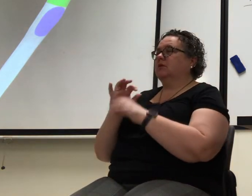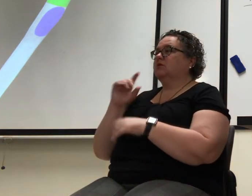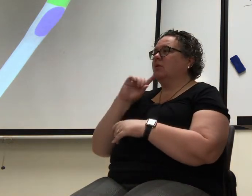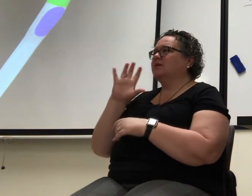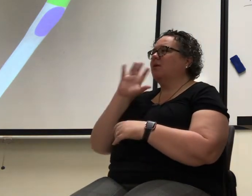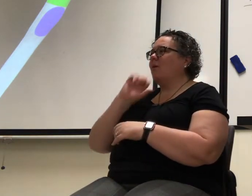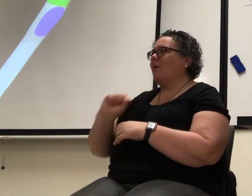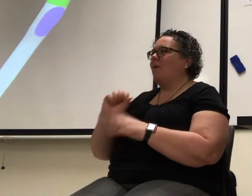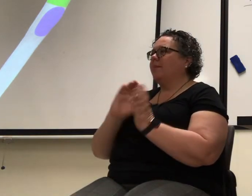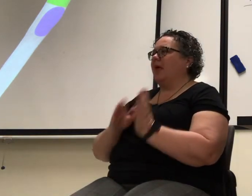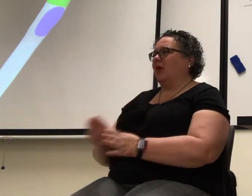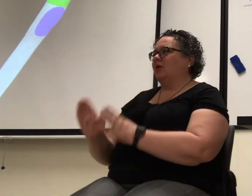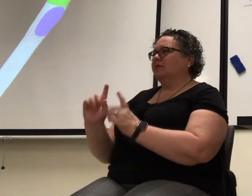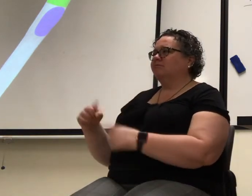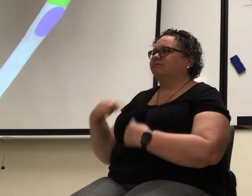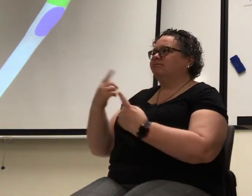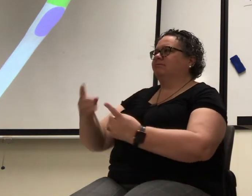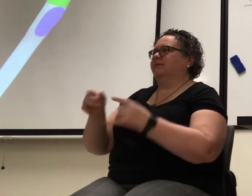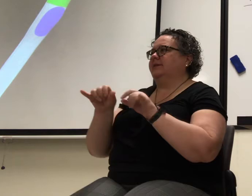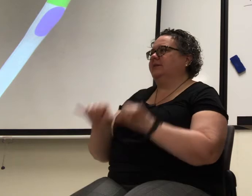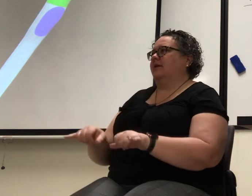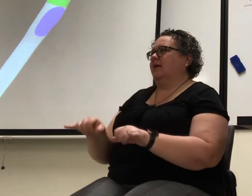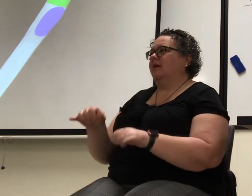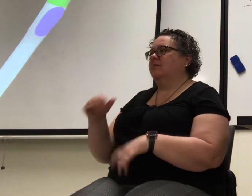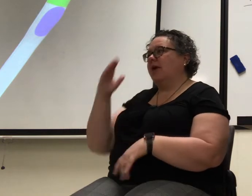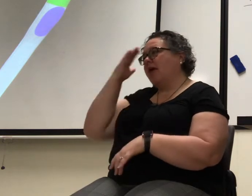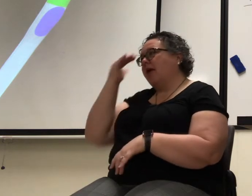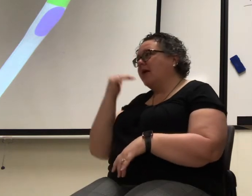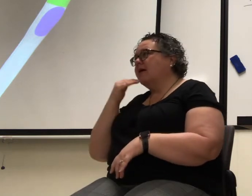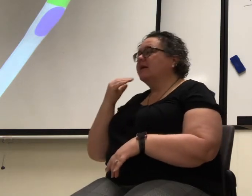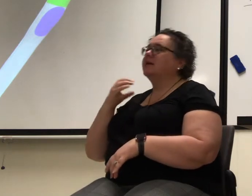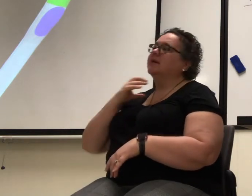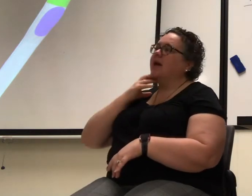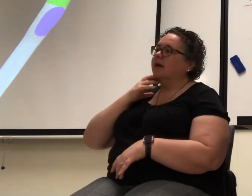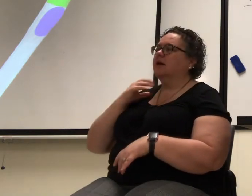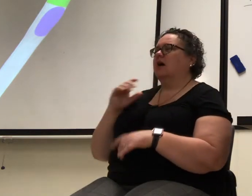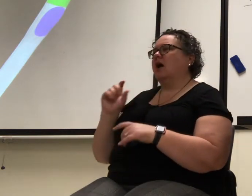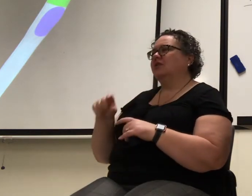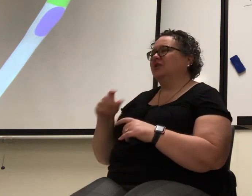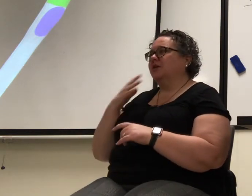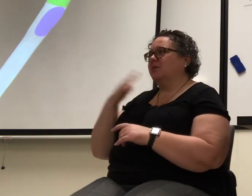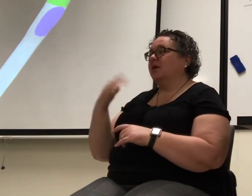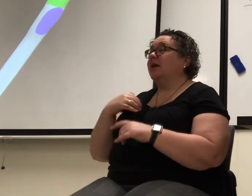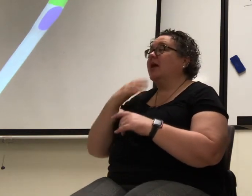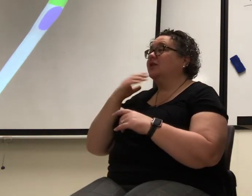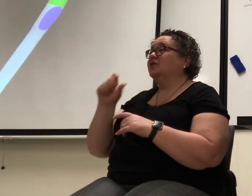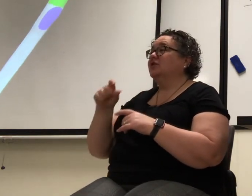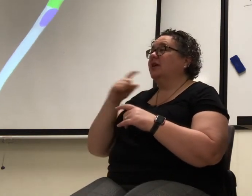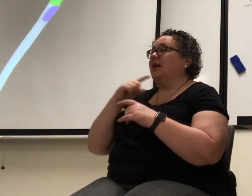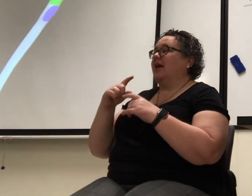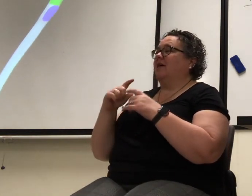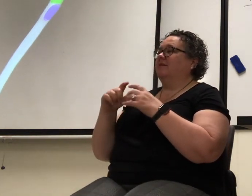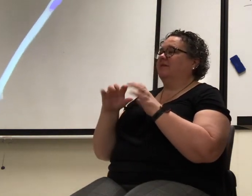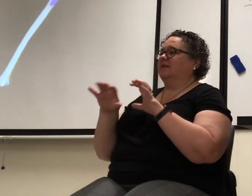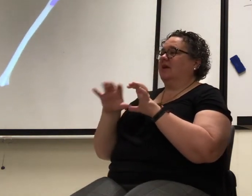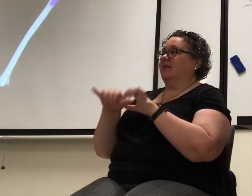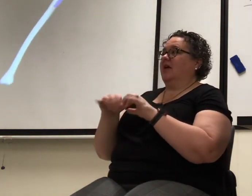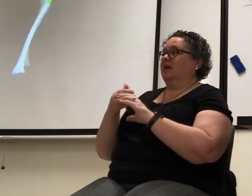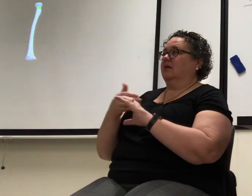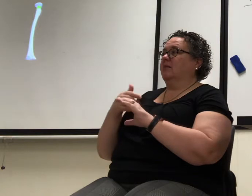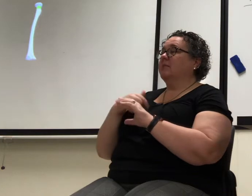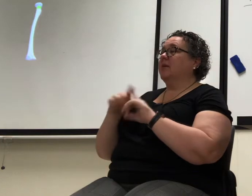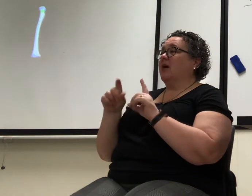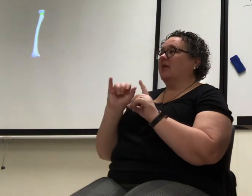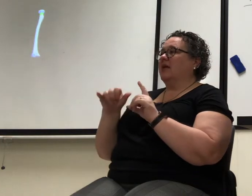head, then neck, right? And I should have listed the neck before the tuberosity because it comes next if you're going from proximal to distal, but that's